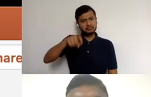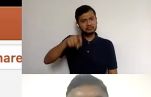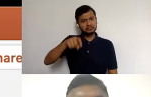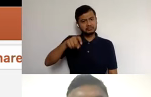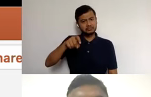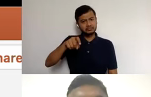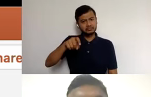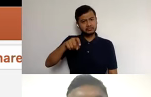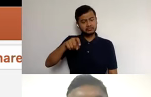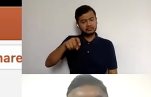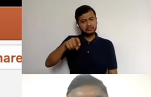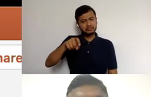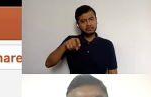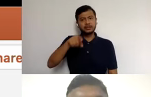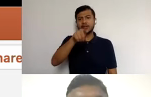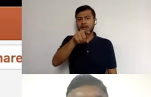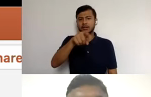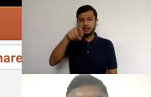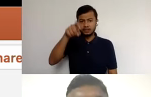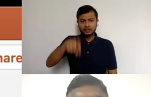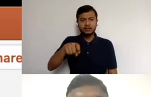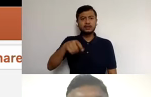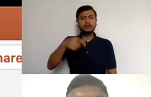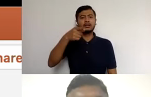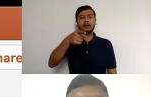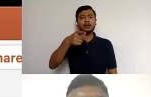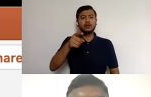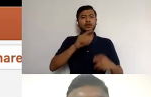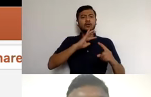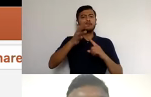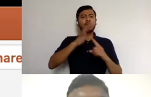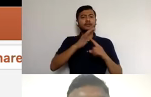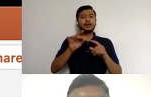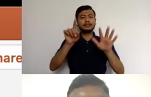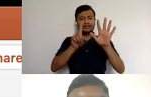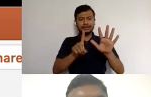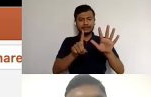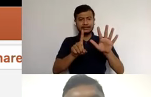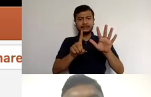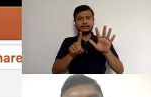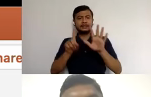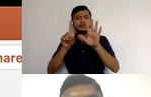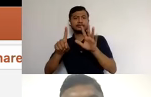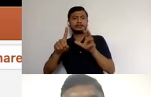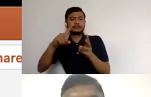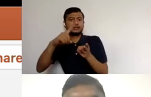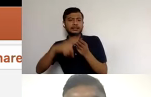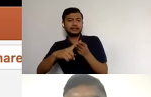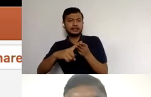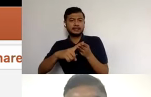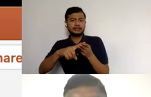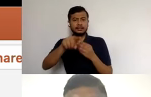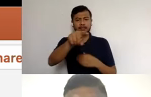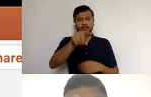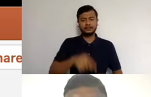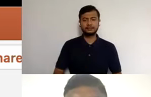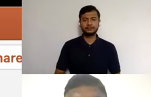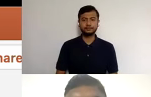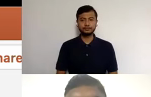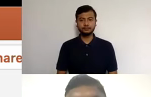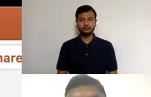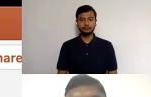the slide should say growth of Wi-Fi 6 and 6E. Okay. I think we are still on the first